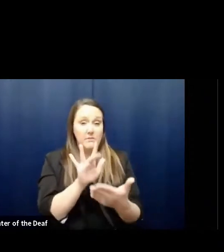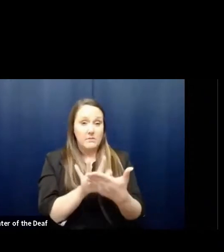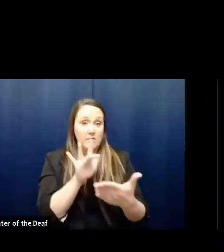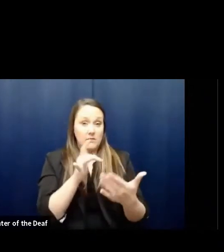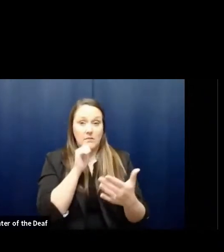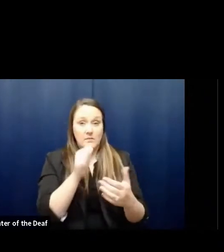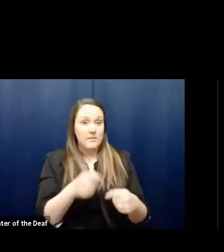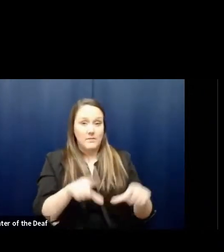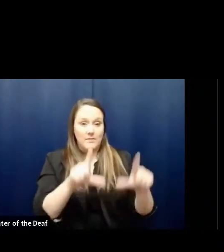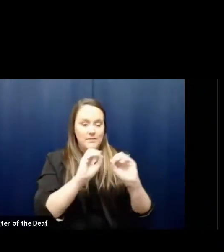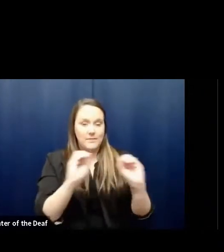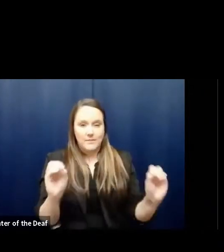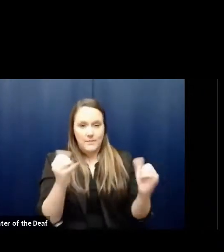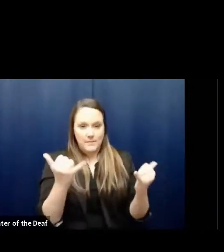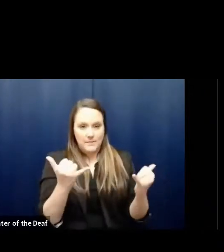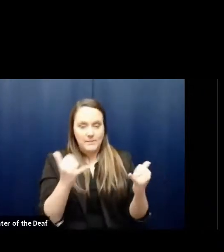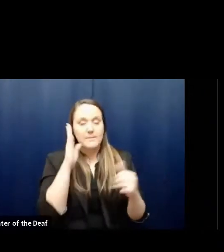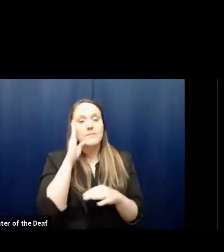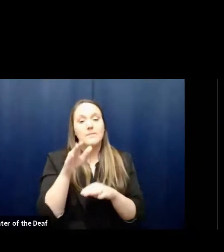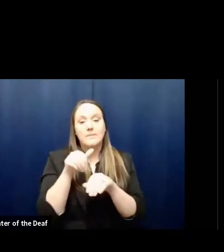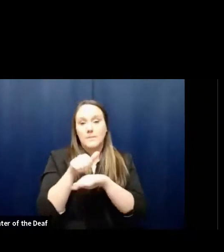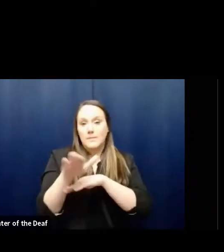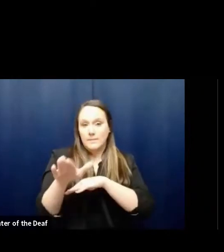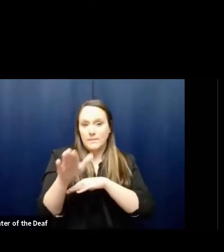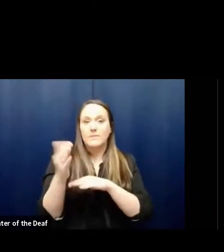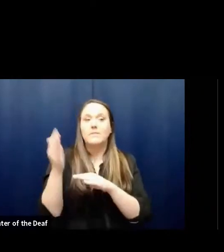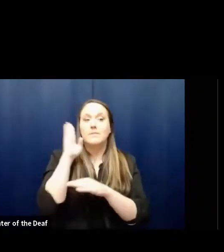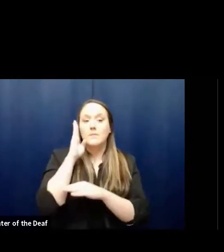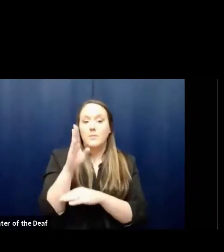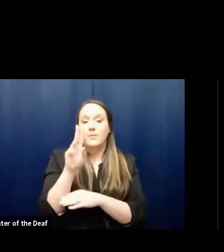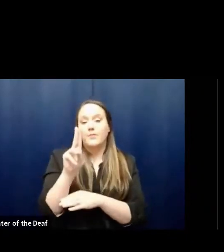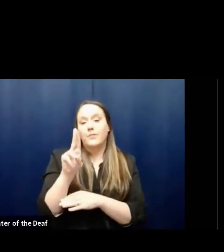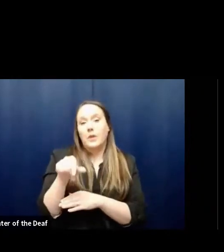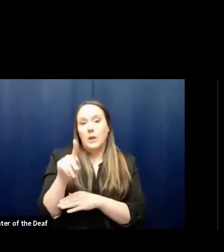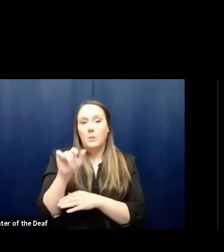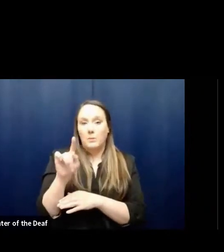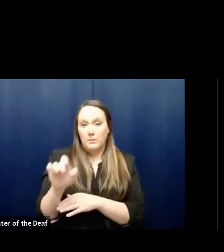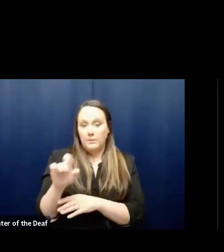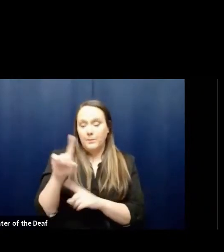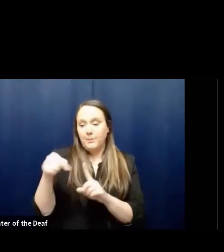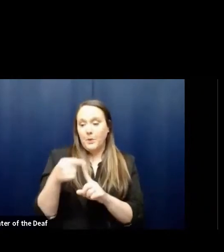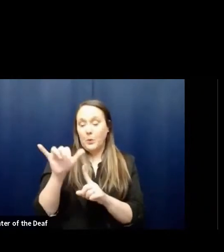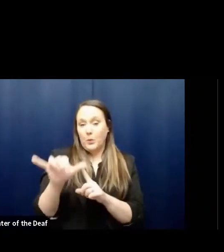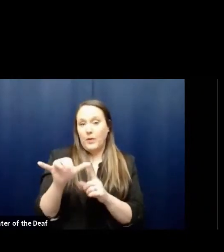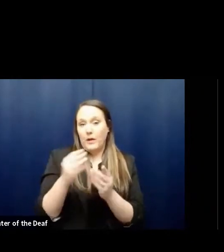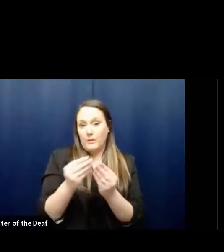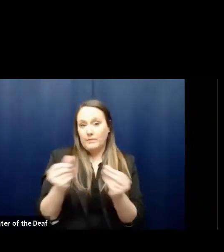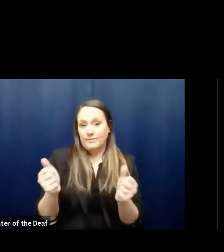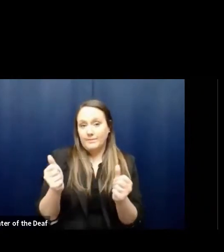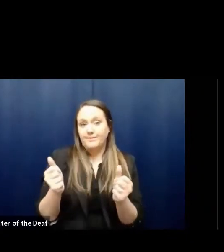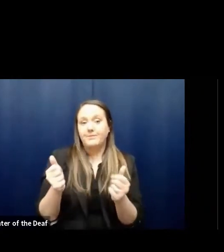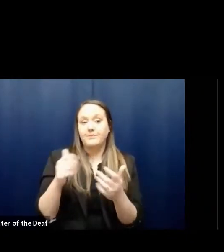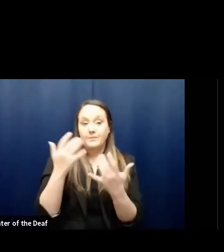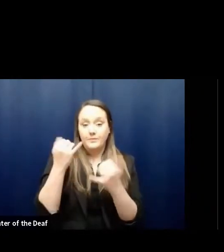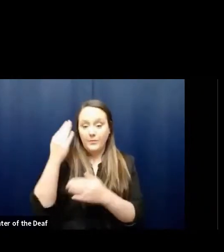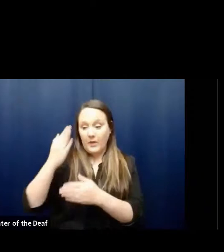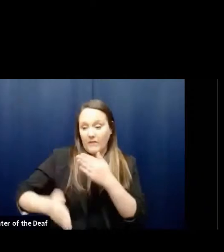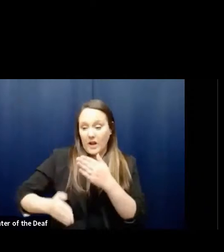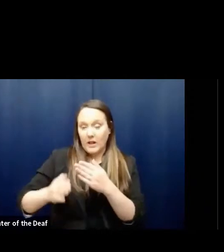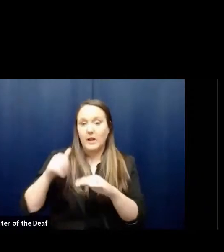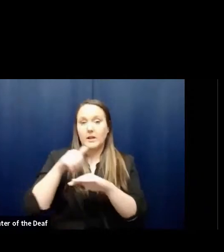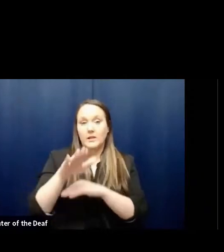to anything right now. It will be sent out, and we'll update that once that resolution has been finalized and is sent out to the Board of